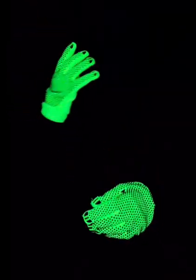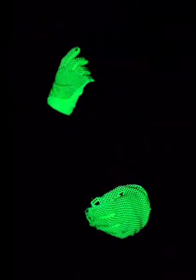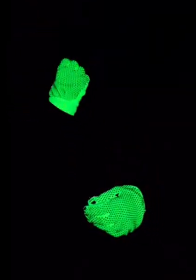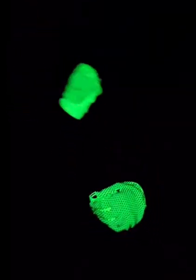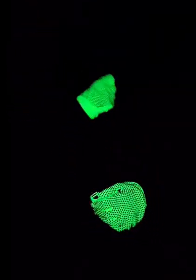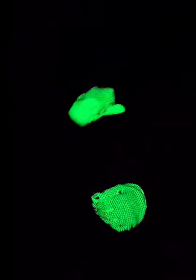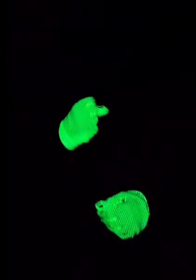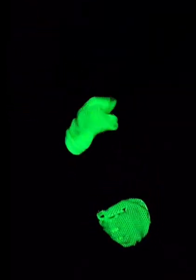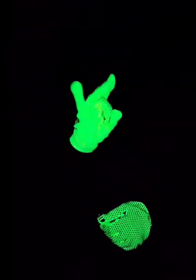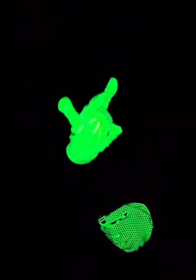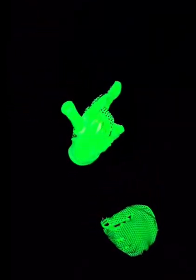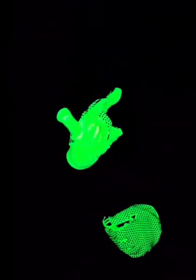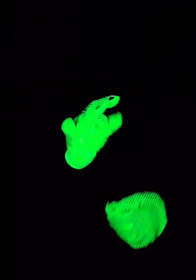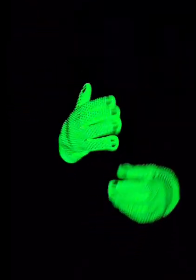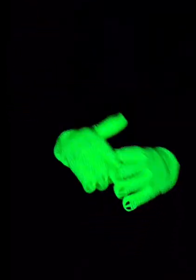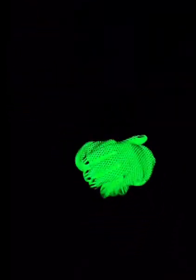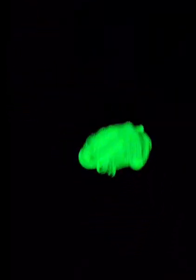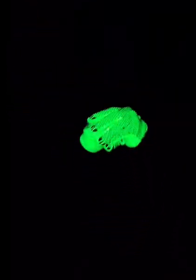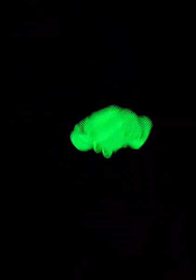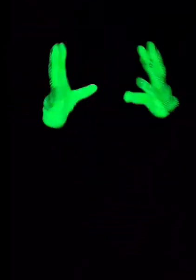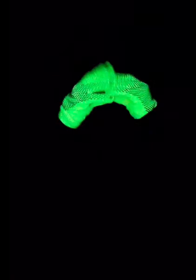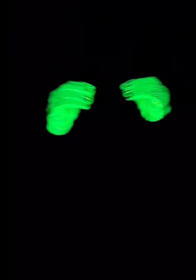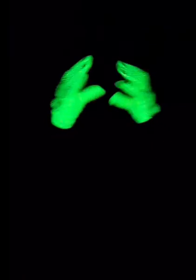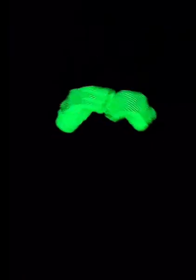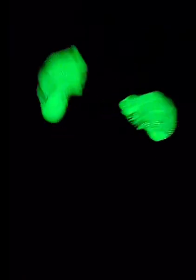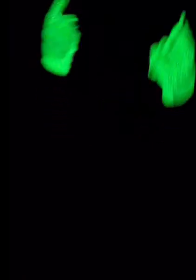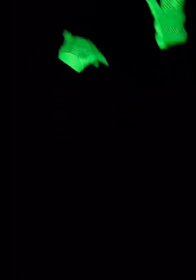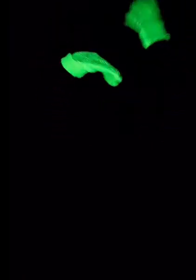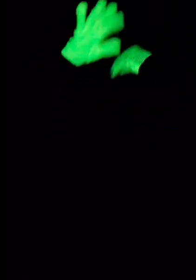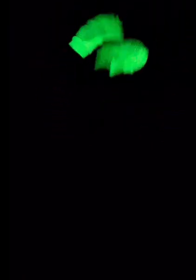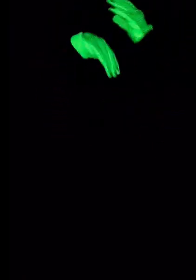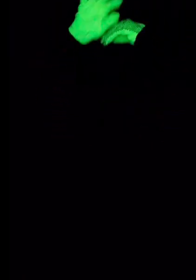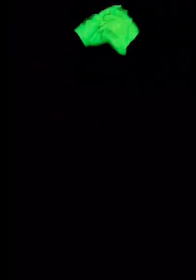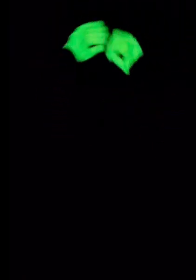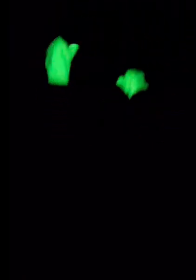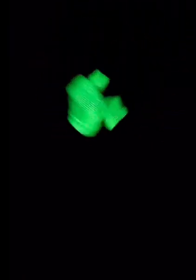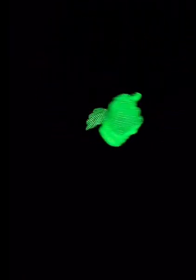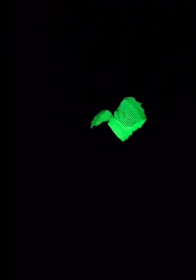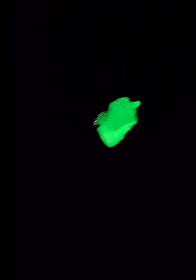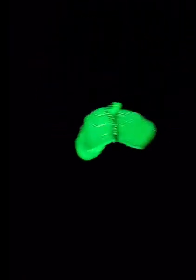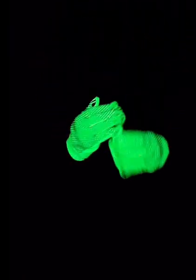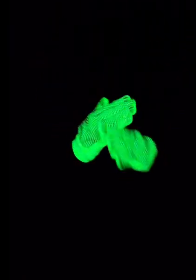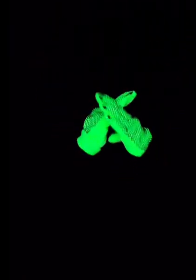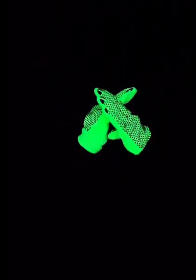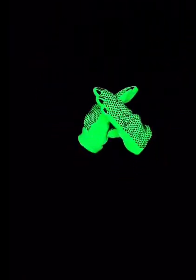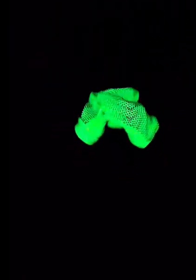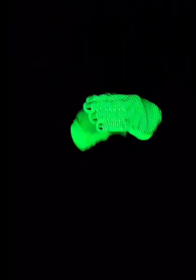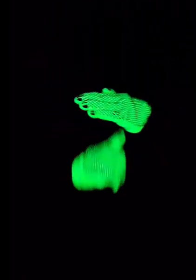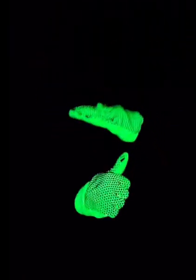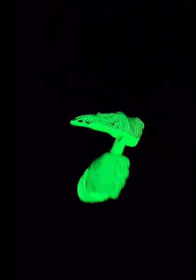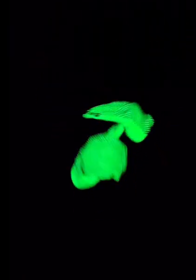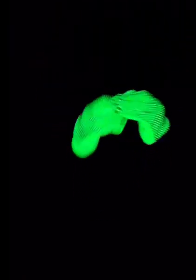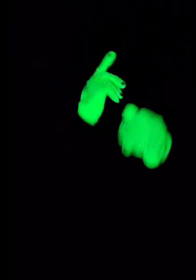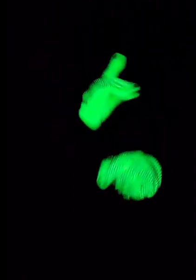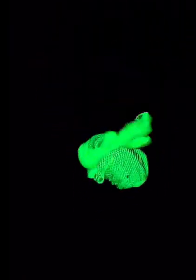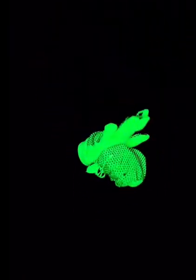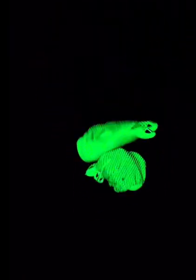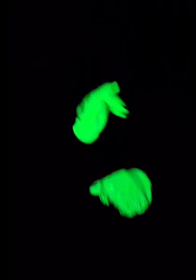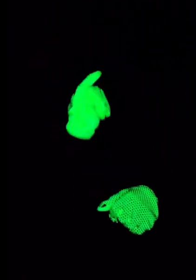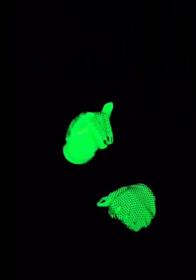daddy's hand and a story told About heaven's love in a manger low And a promise that's still